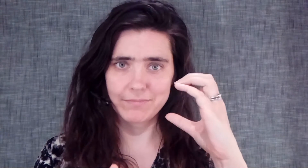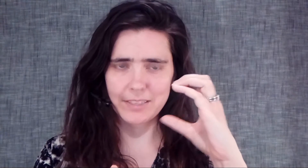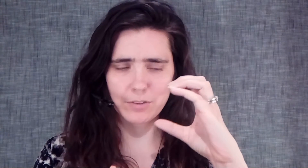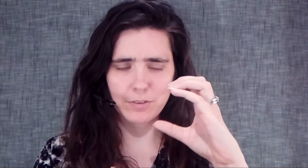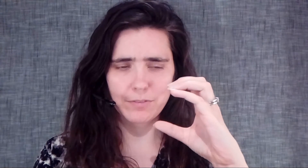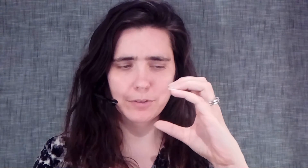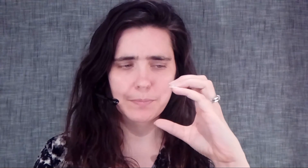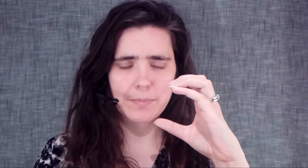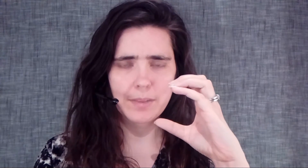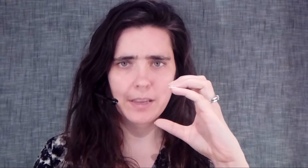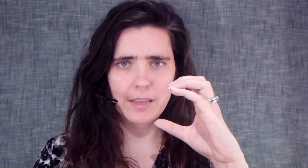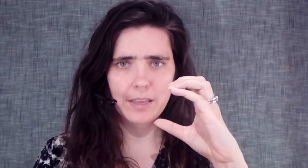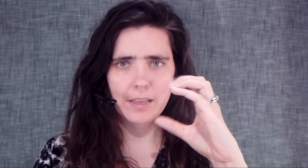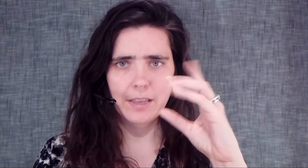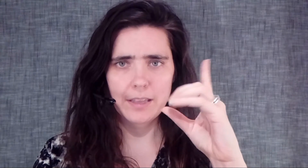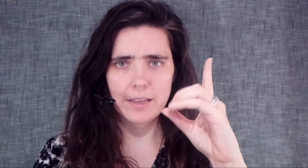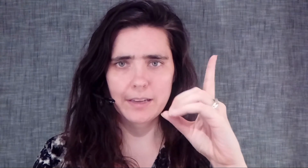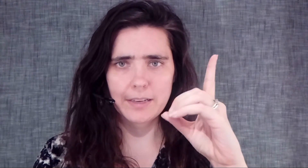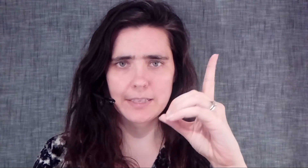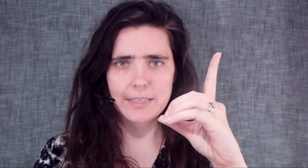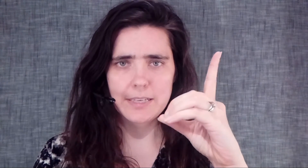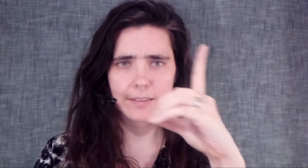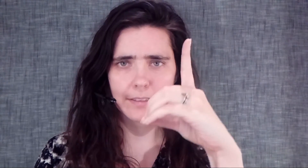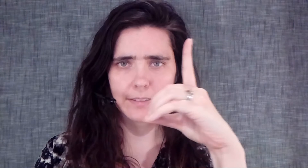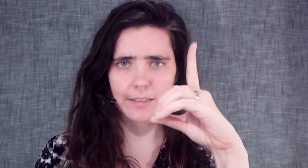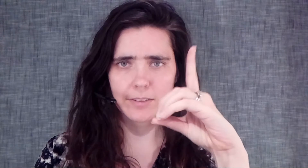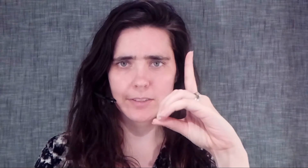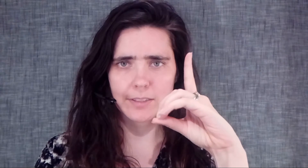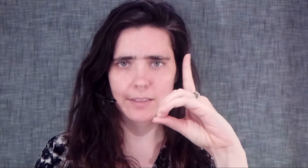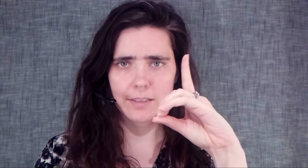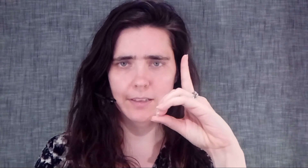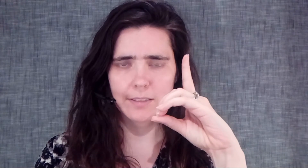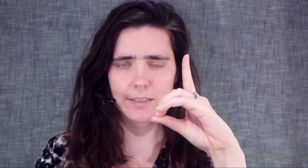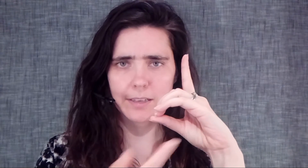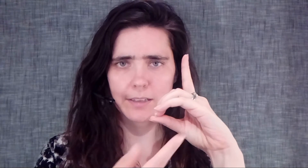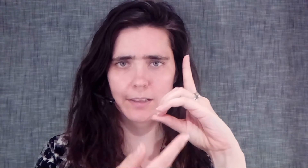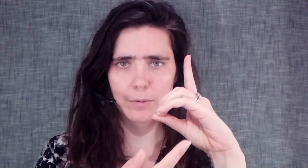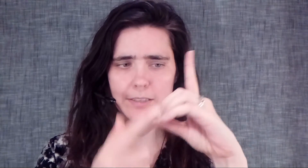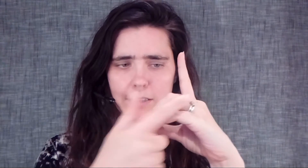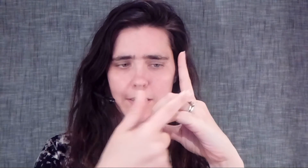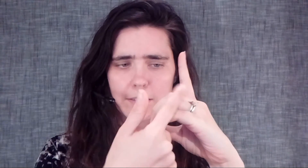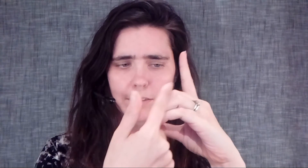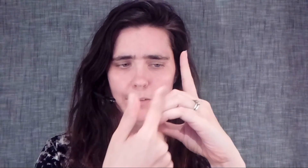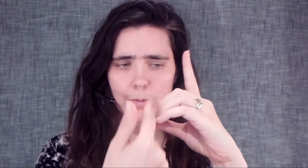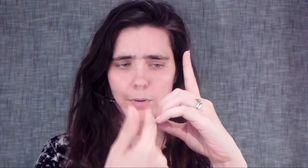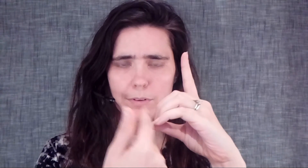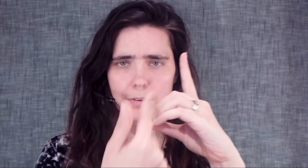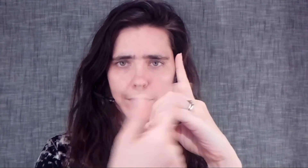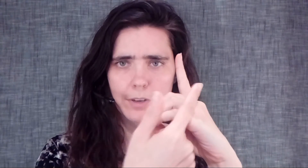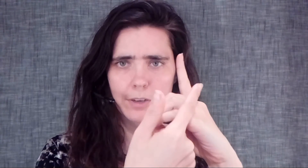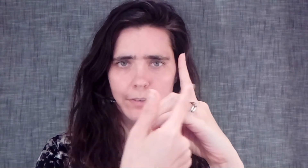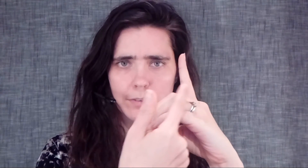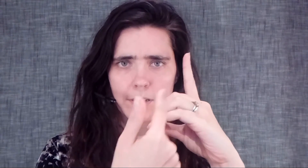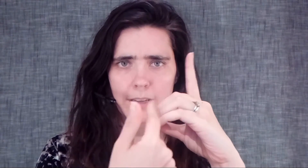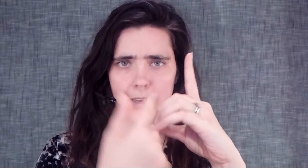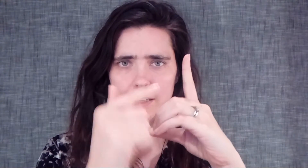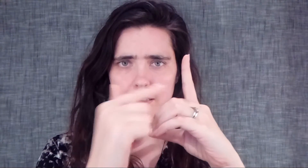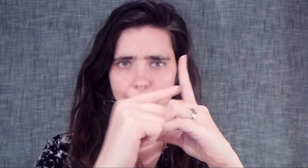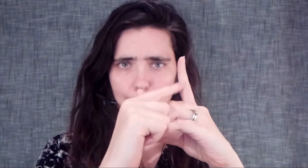the fingers. D looks a lot like a lowercase d, so all your fingers except your